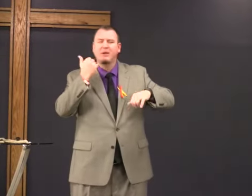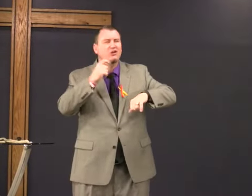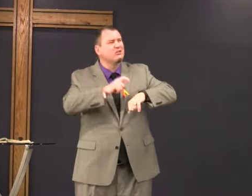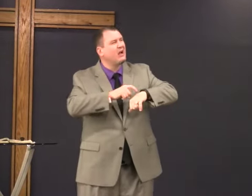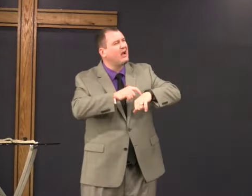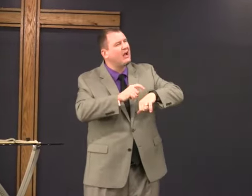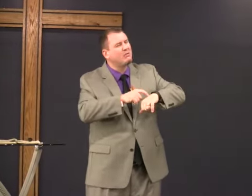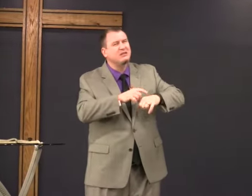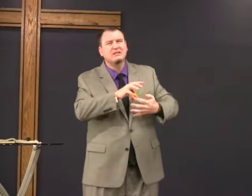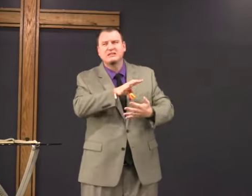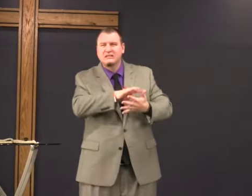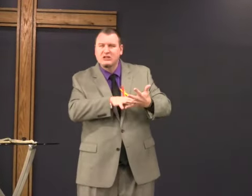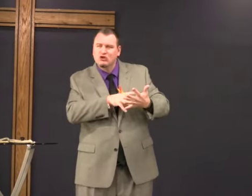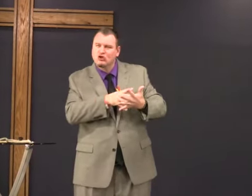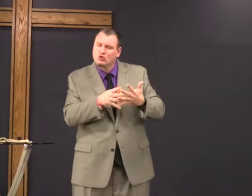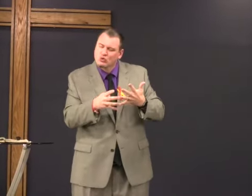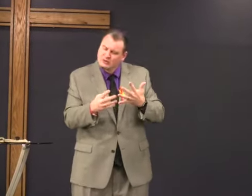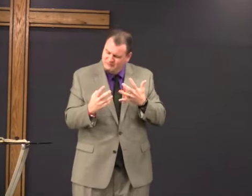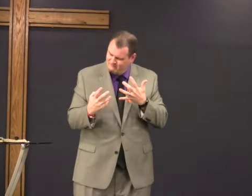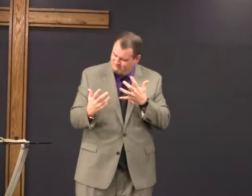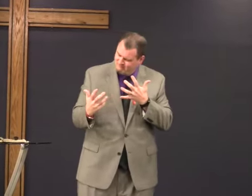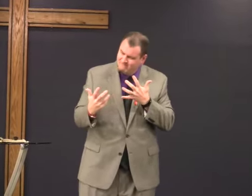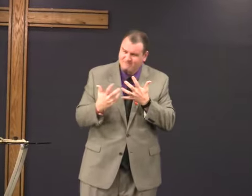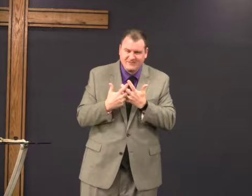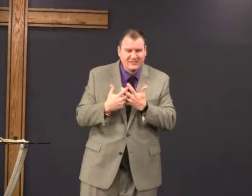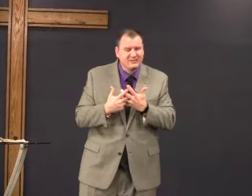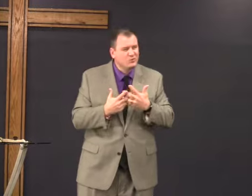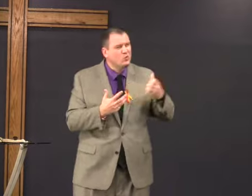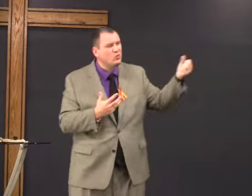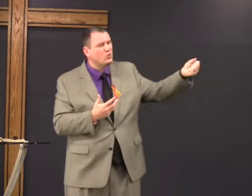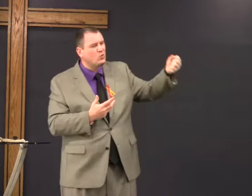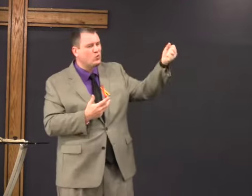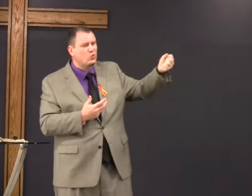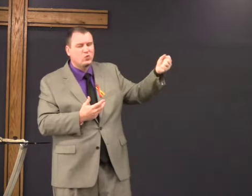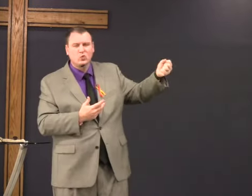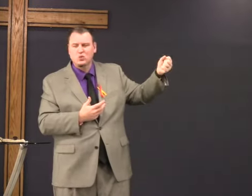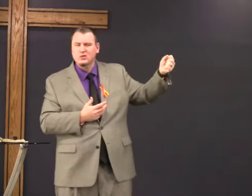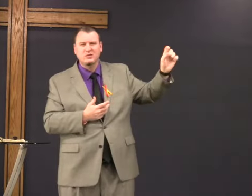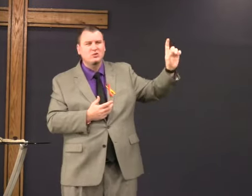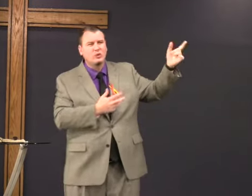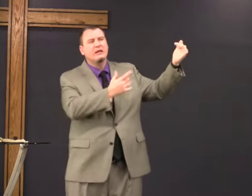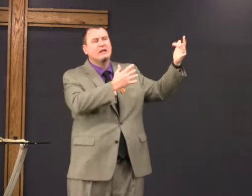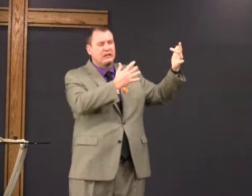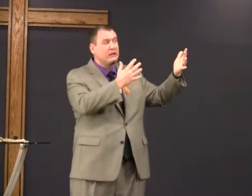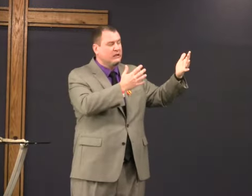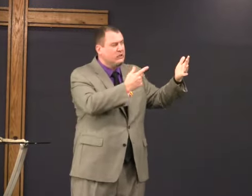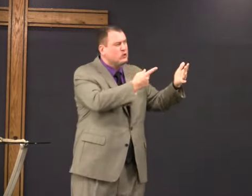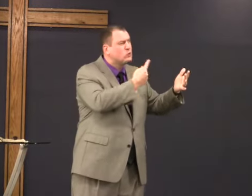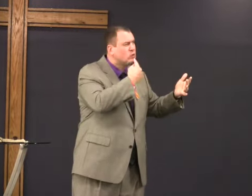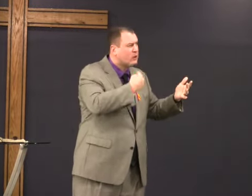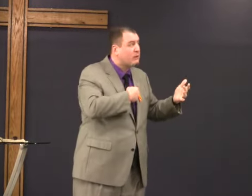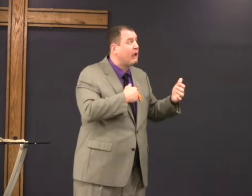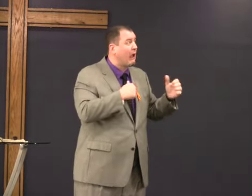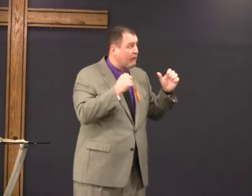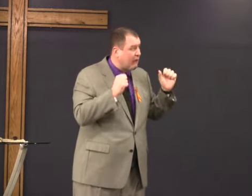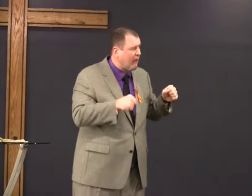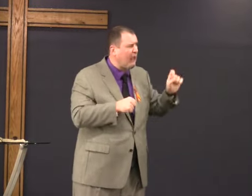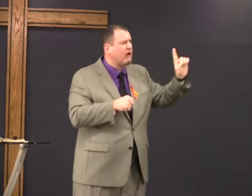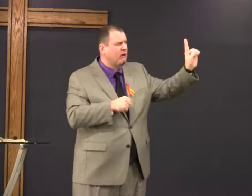And so the king gives these things to Nehemiah, and Nehemiah didn't say, oh, you know what? Actually, I'm going to